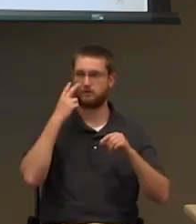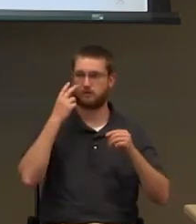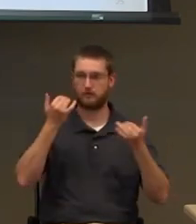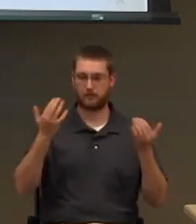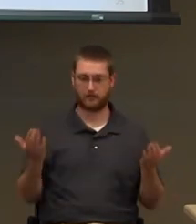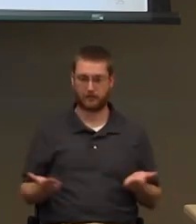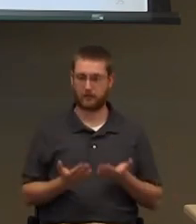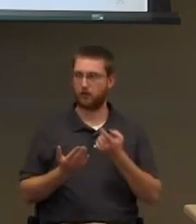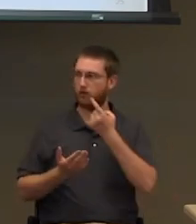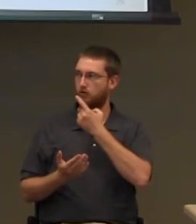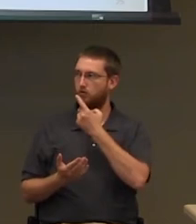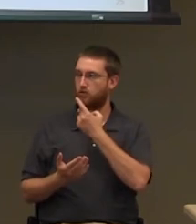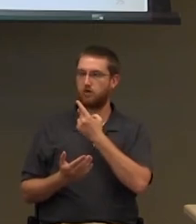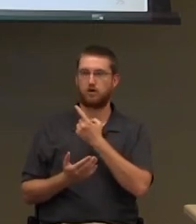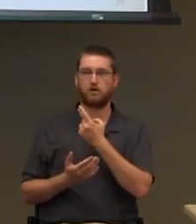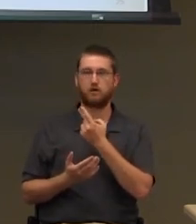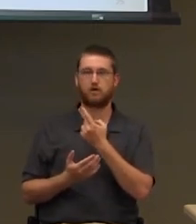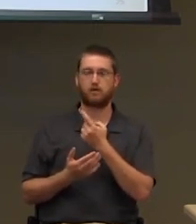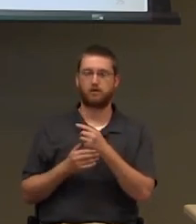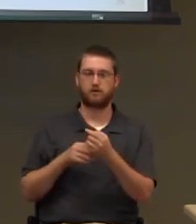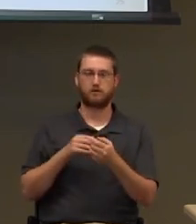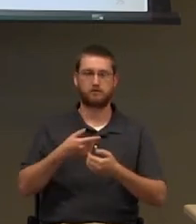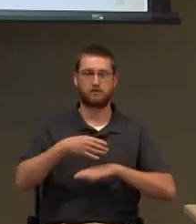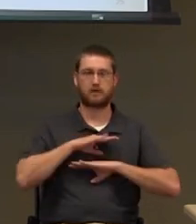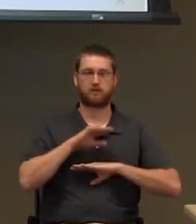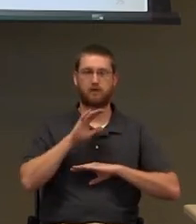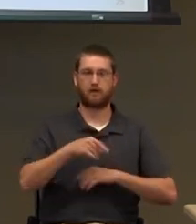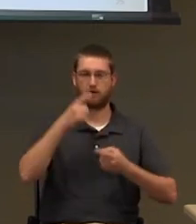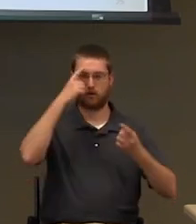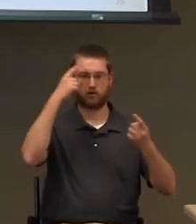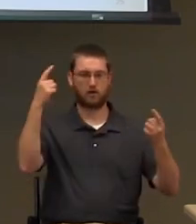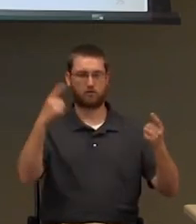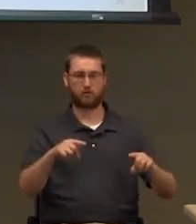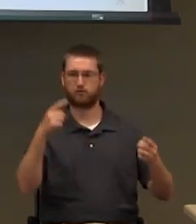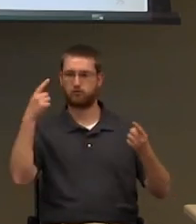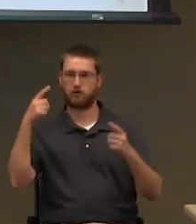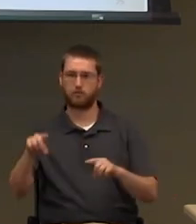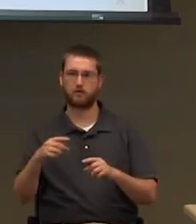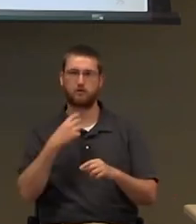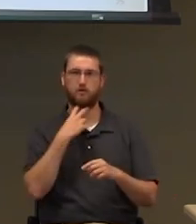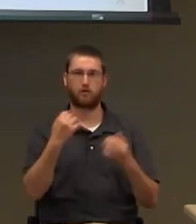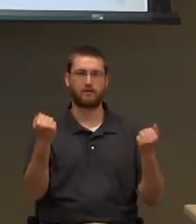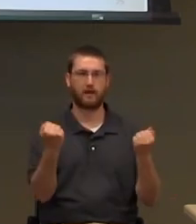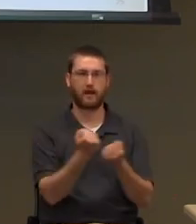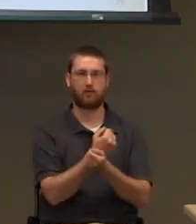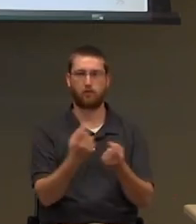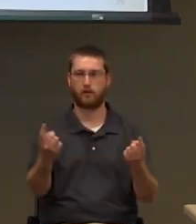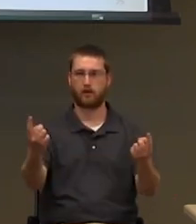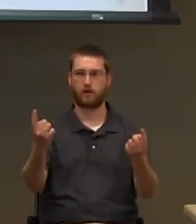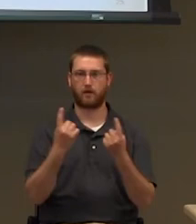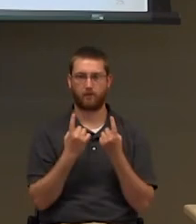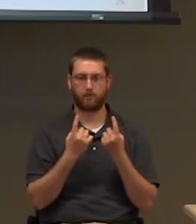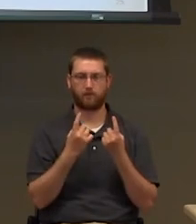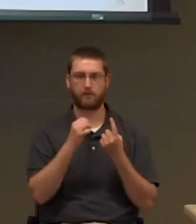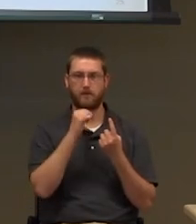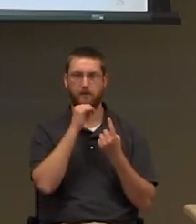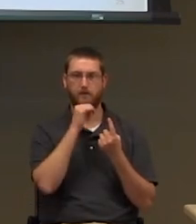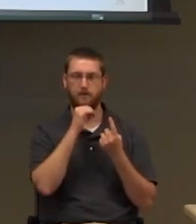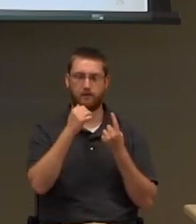trying to meet that compromise that brings the voice of everybody to the table while not alienating one of